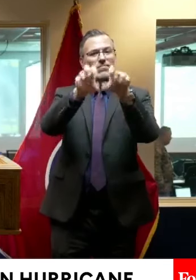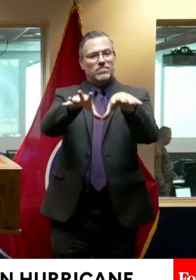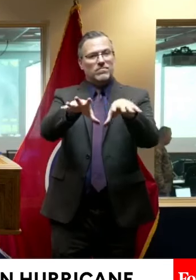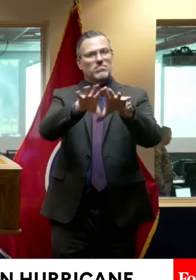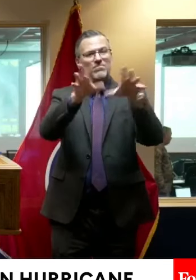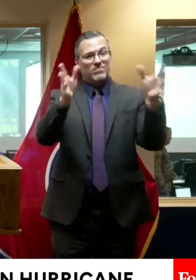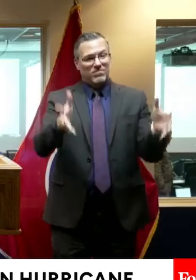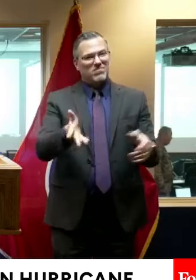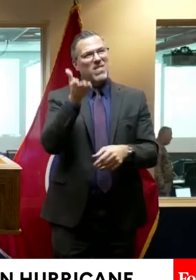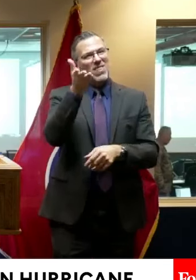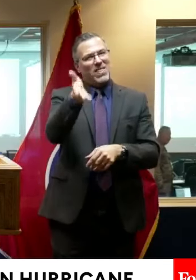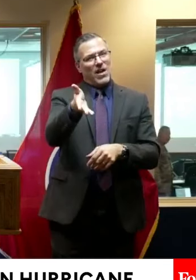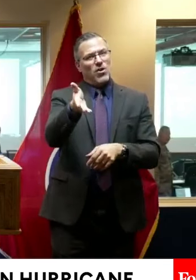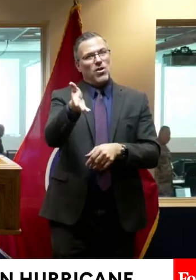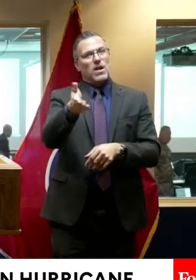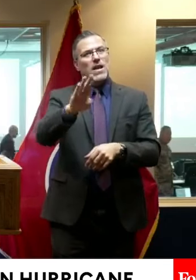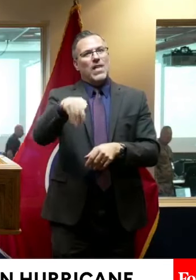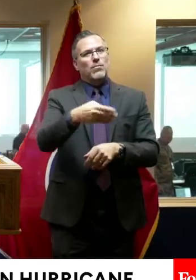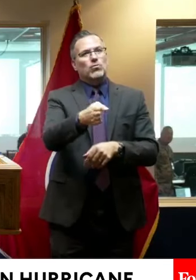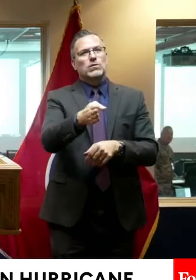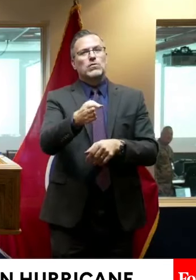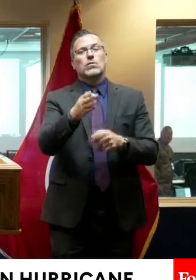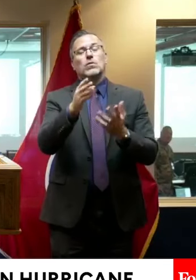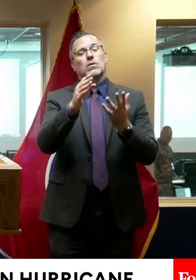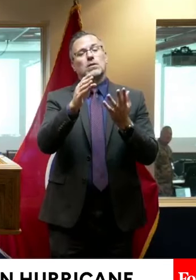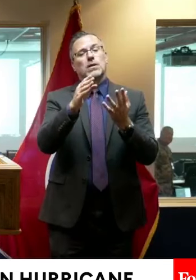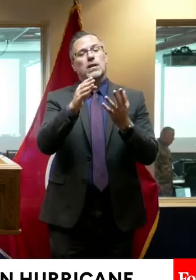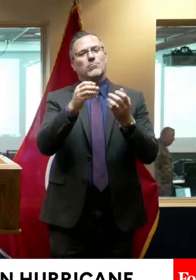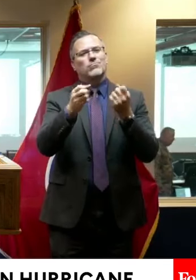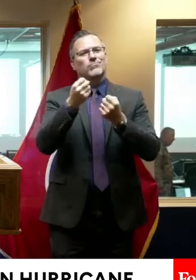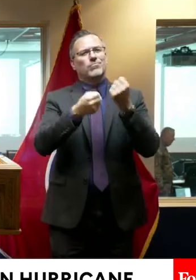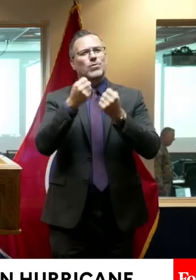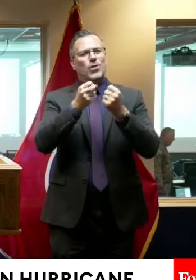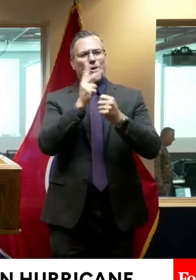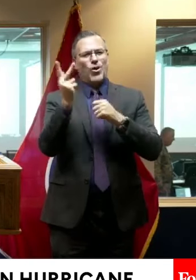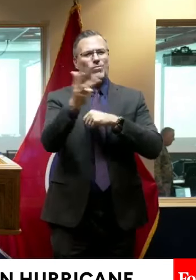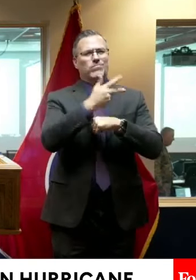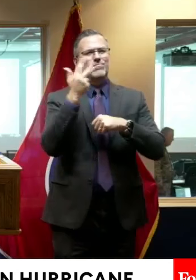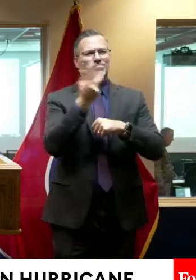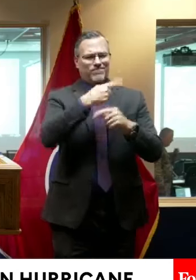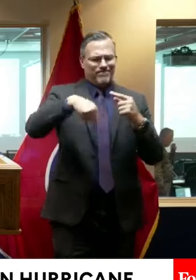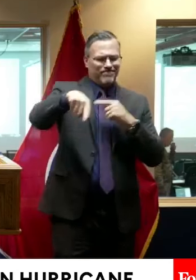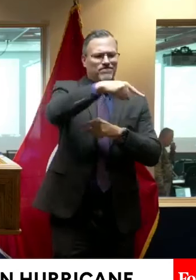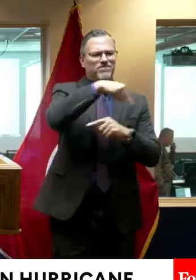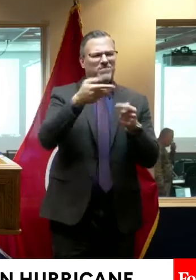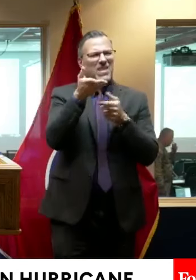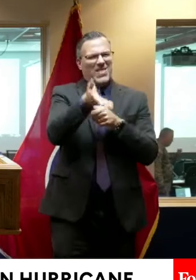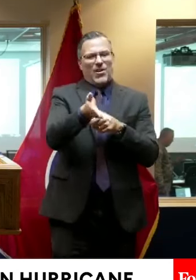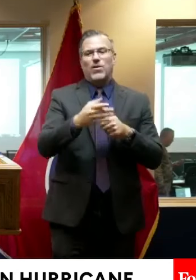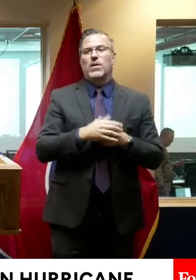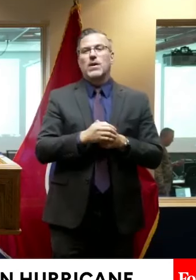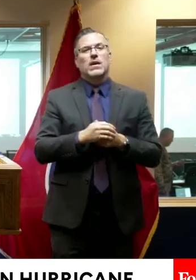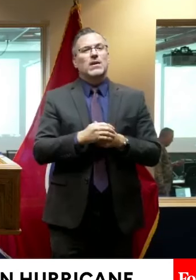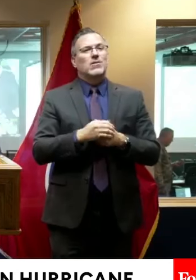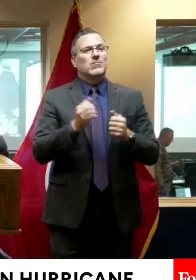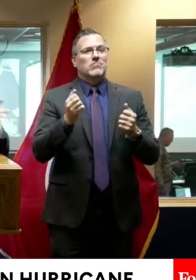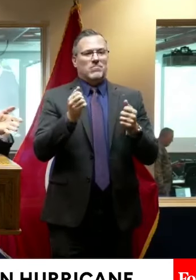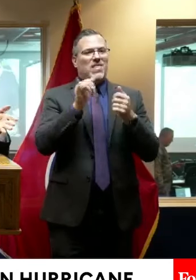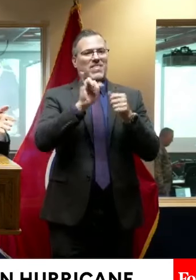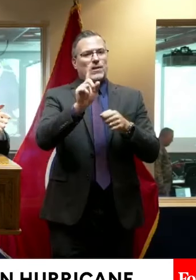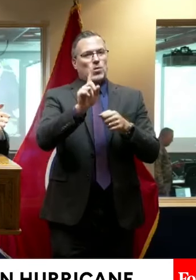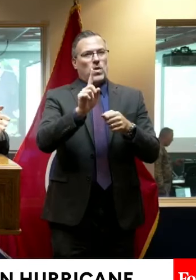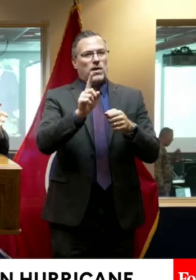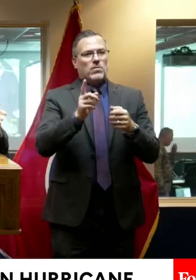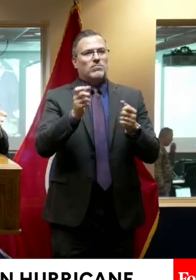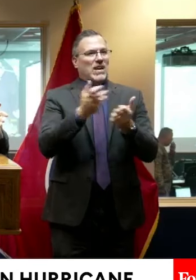and truckloads of supplies that are coming into our state for victims are coordinated and distributed where they're